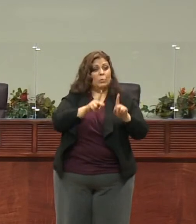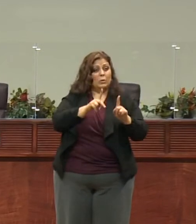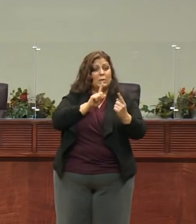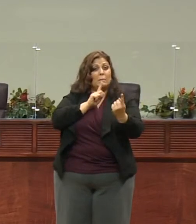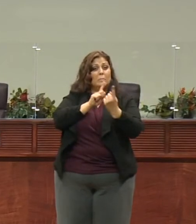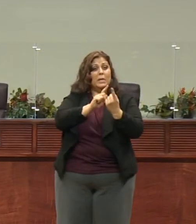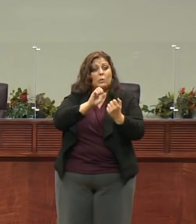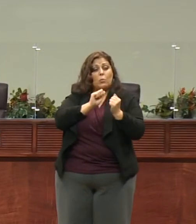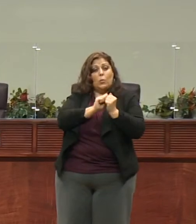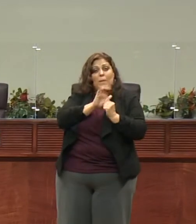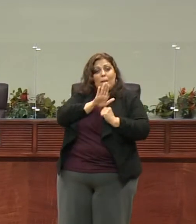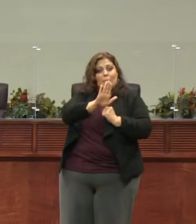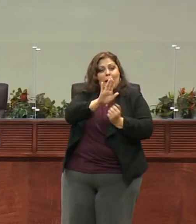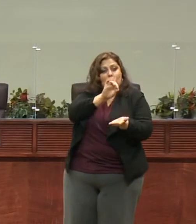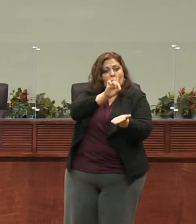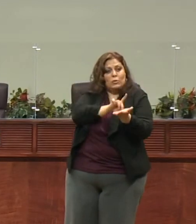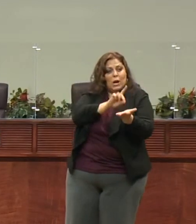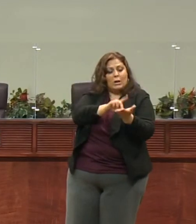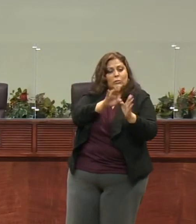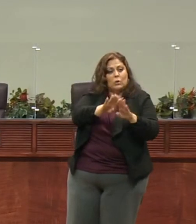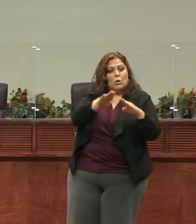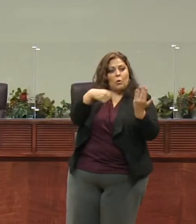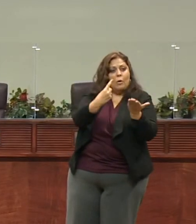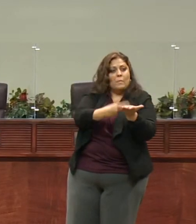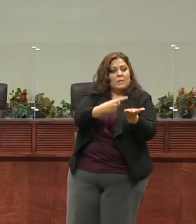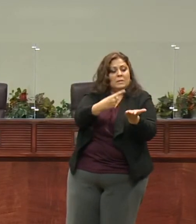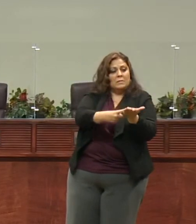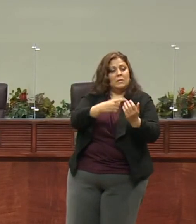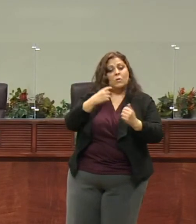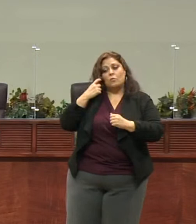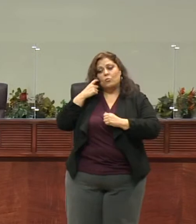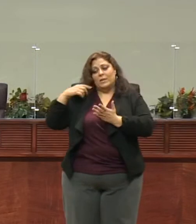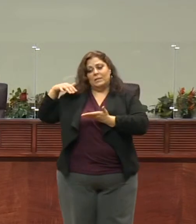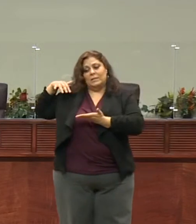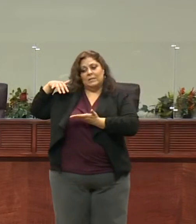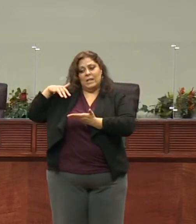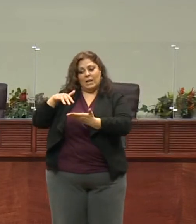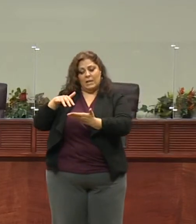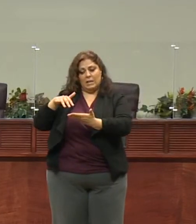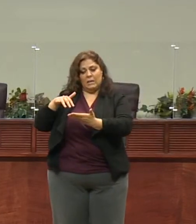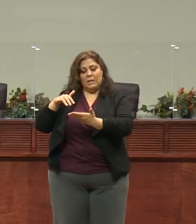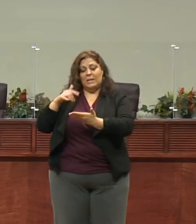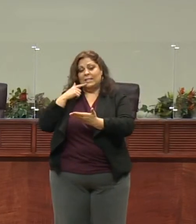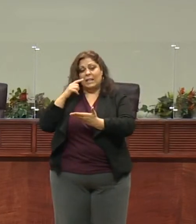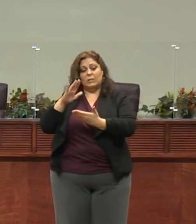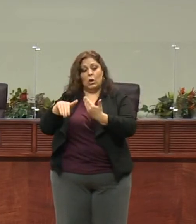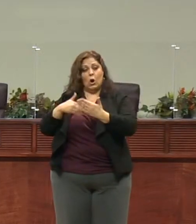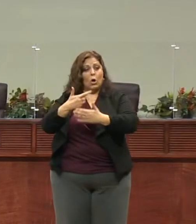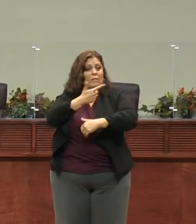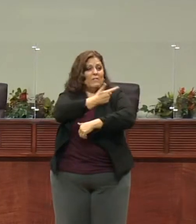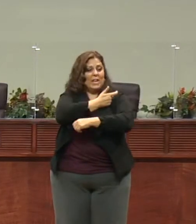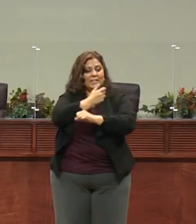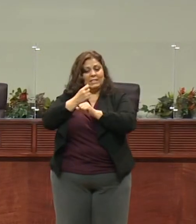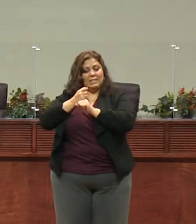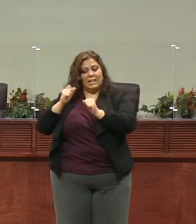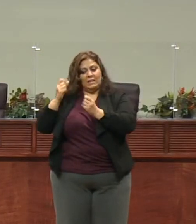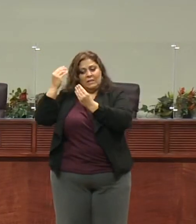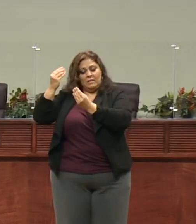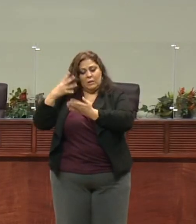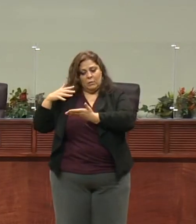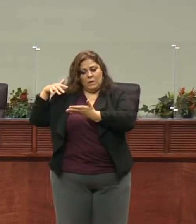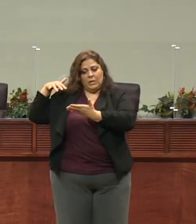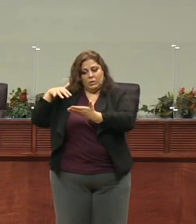and there was a recent study published just a few days ago, that all the data in terms of vaccine safety